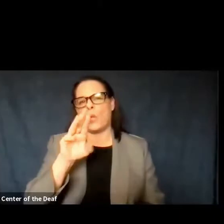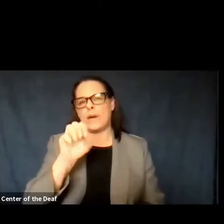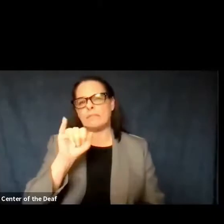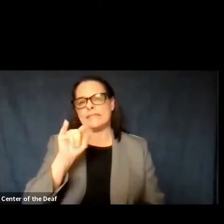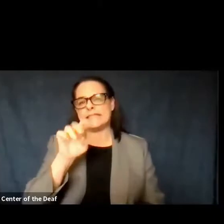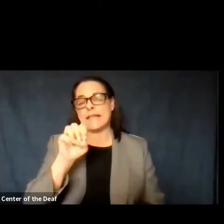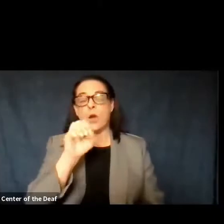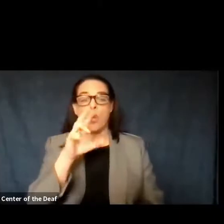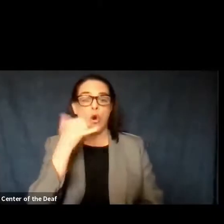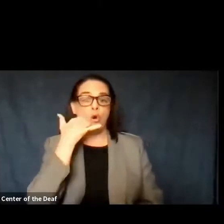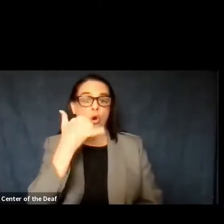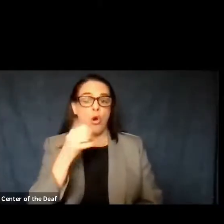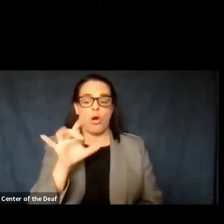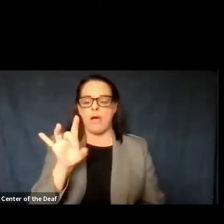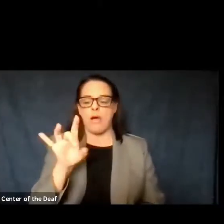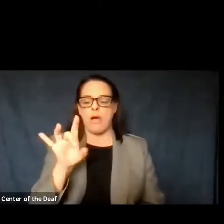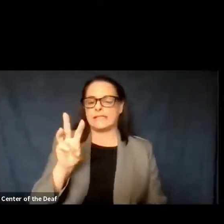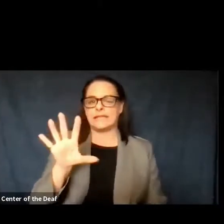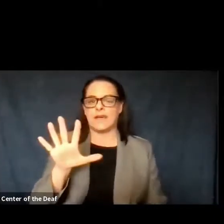at